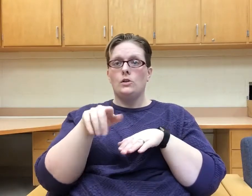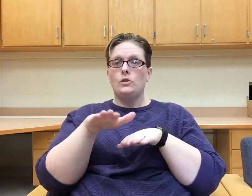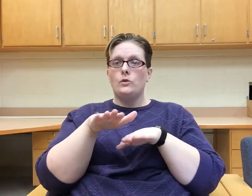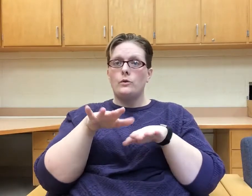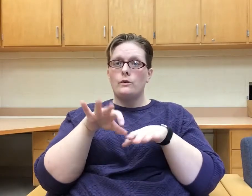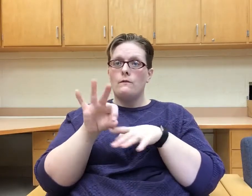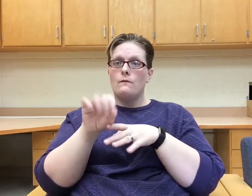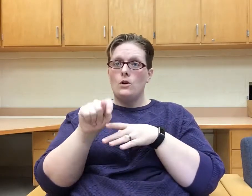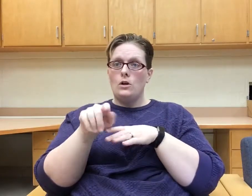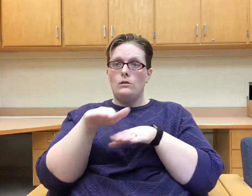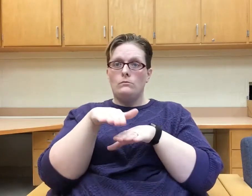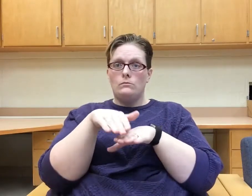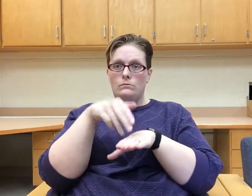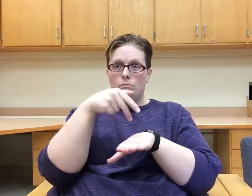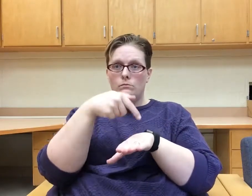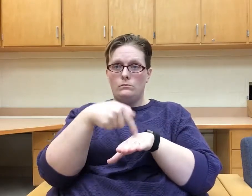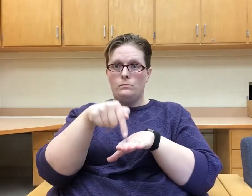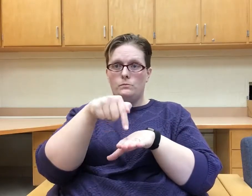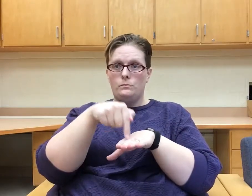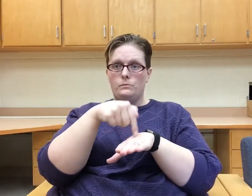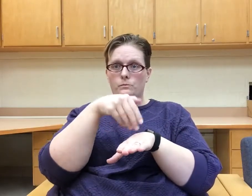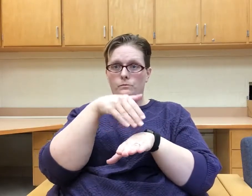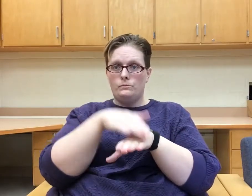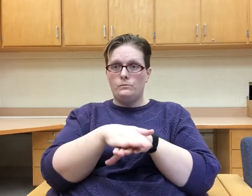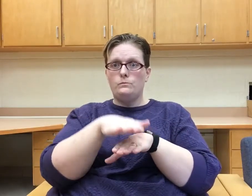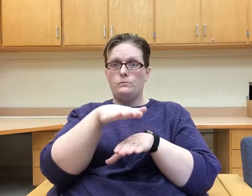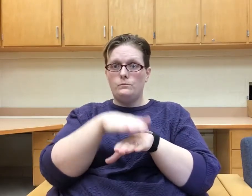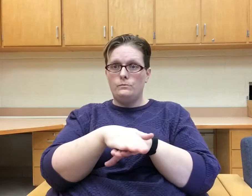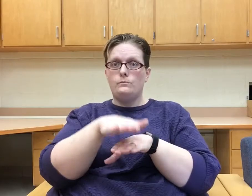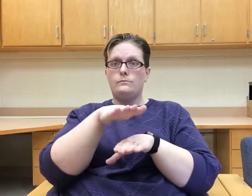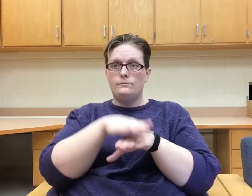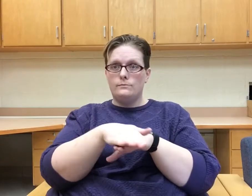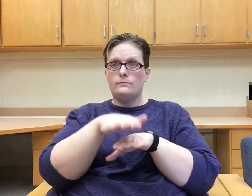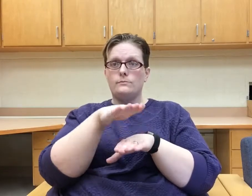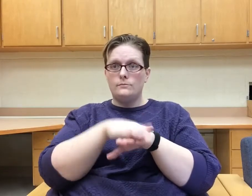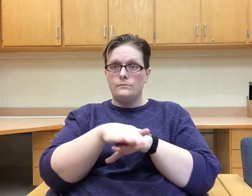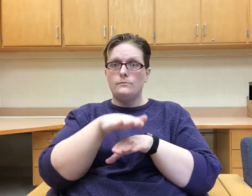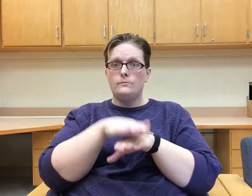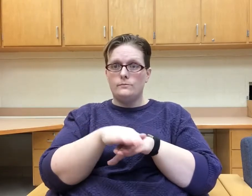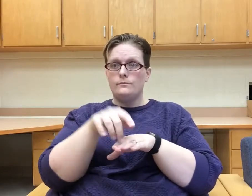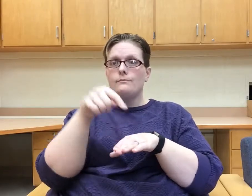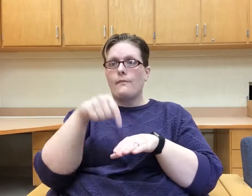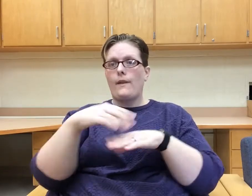you walk and your feet touch the ground, there is friction in that motion.